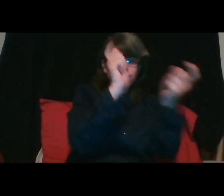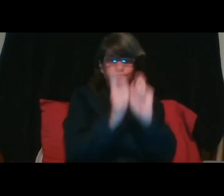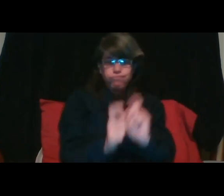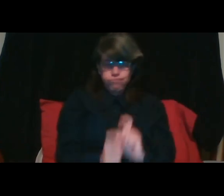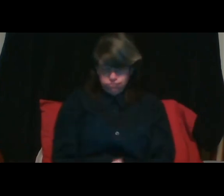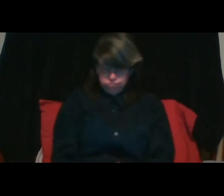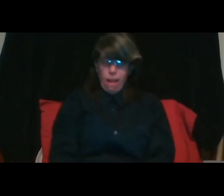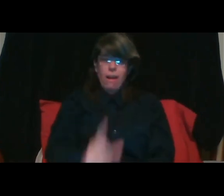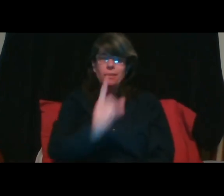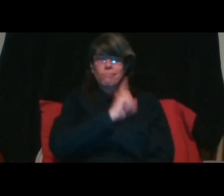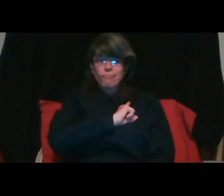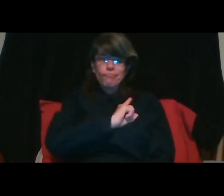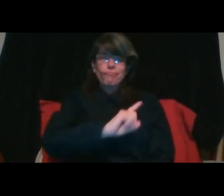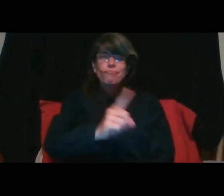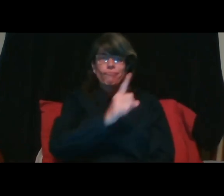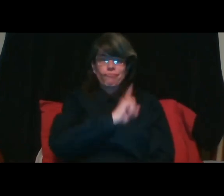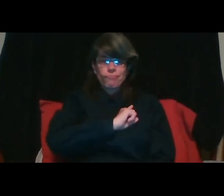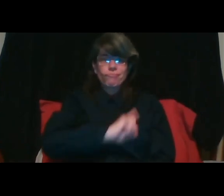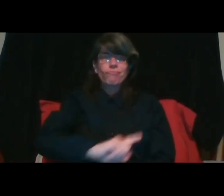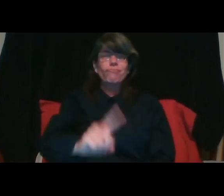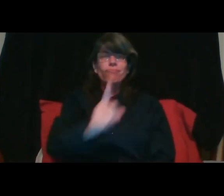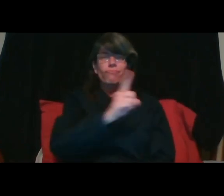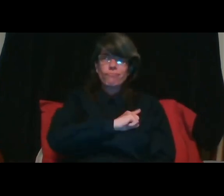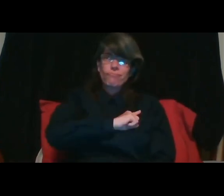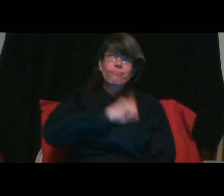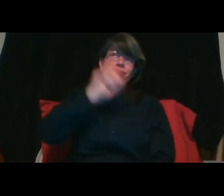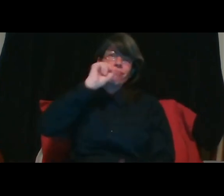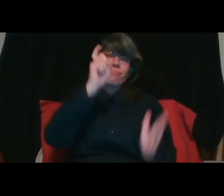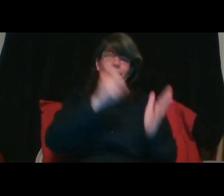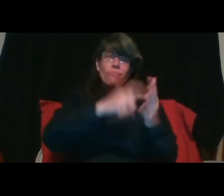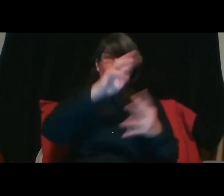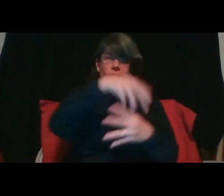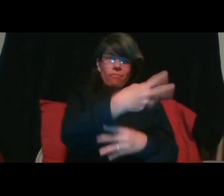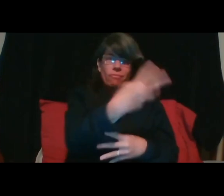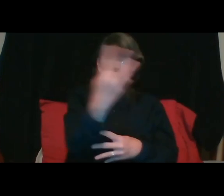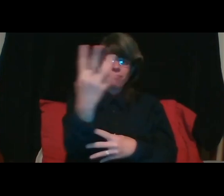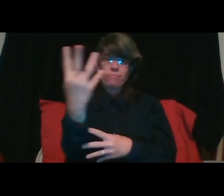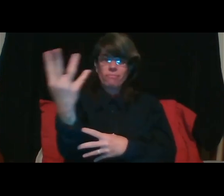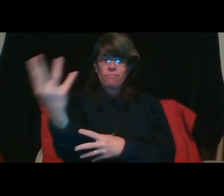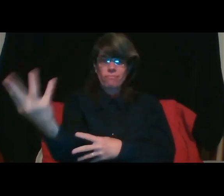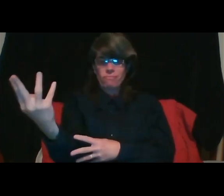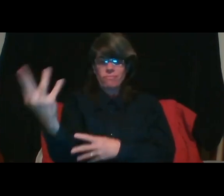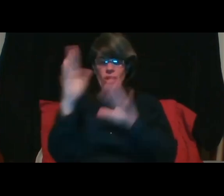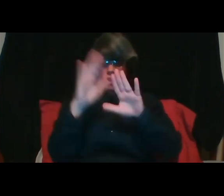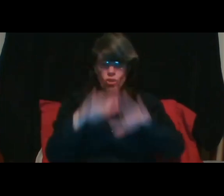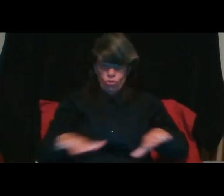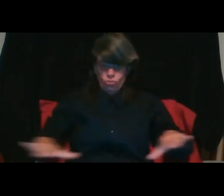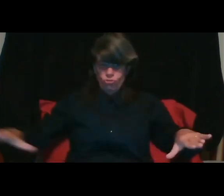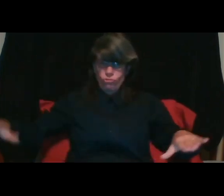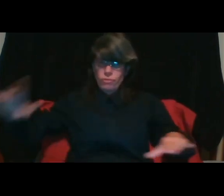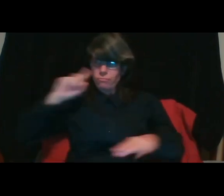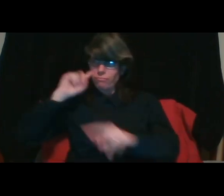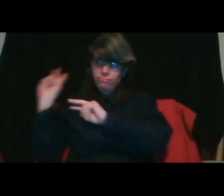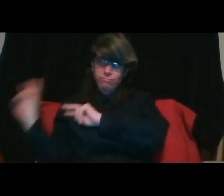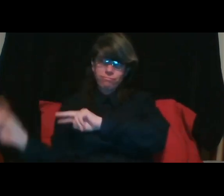speak, how they grow in rainbow shining of children within their circle, reflected in eyes full of